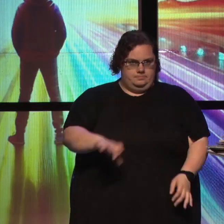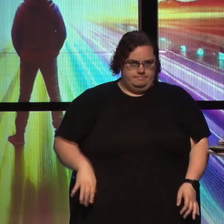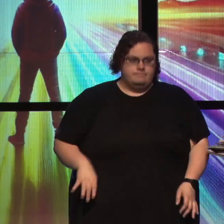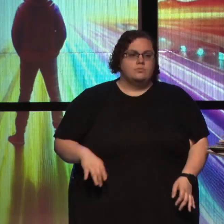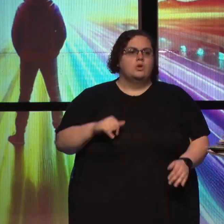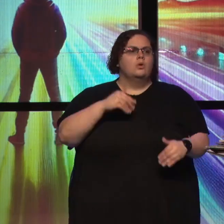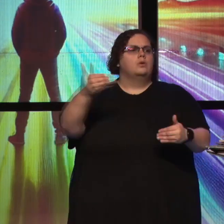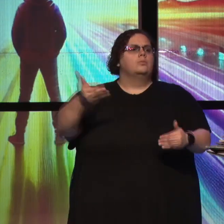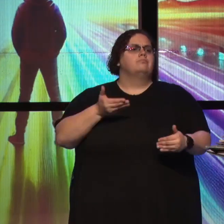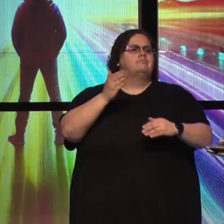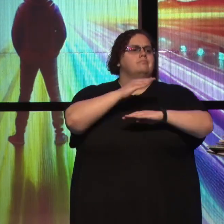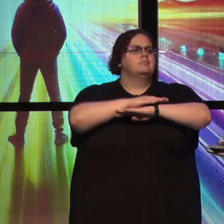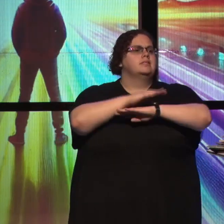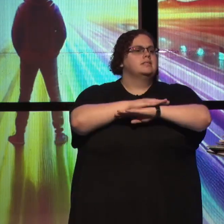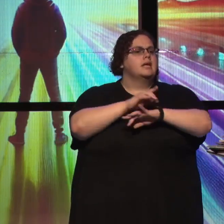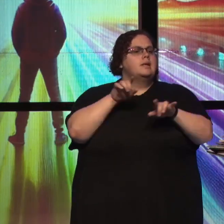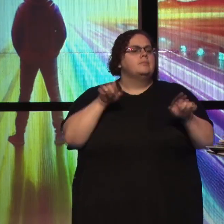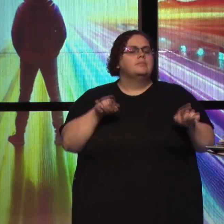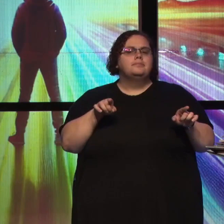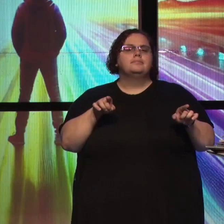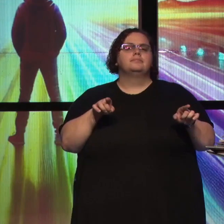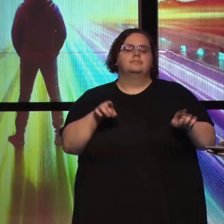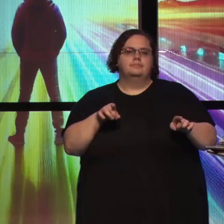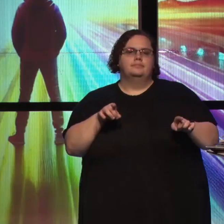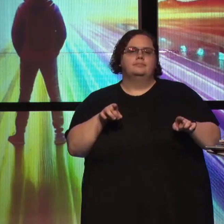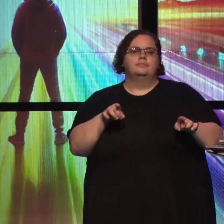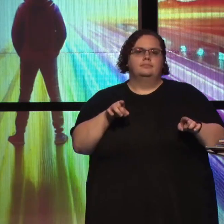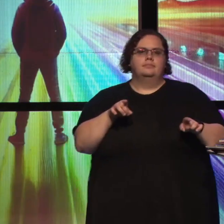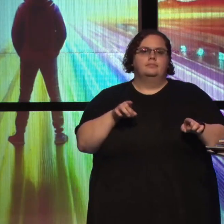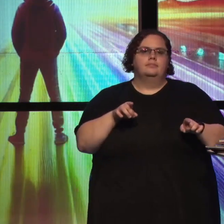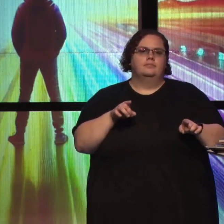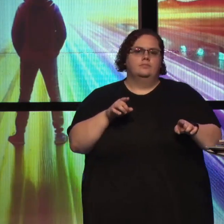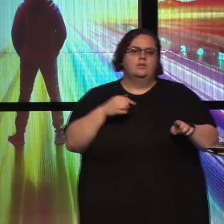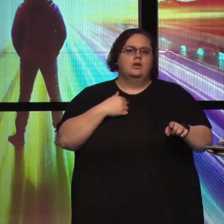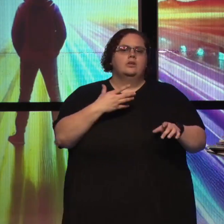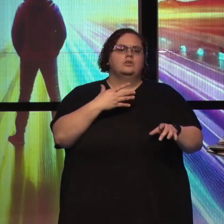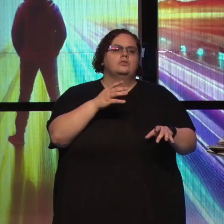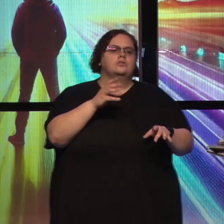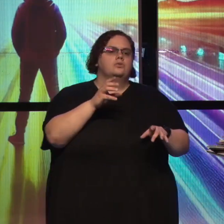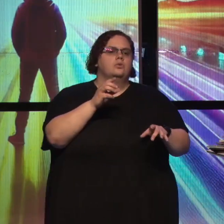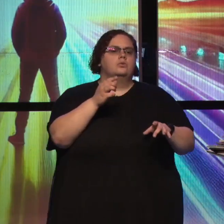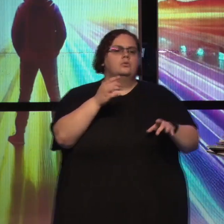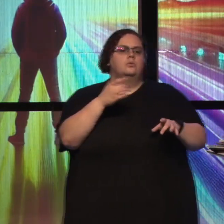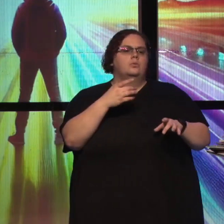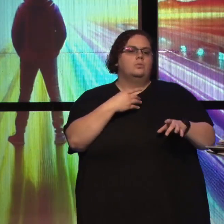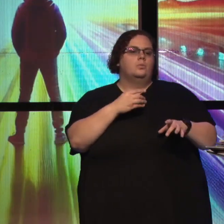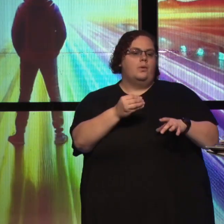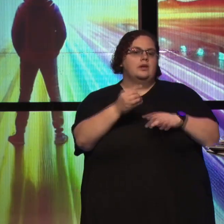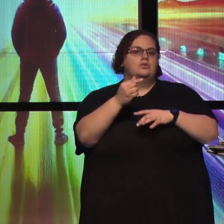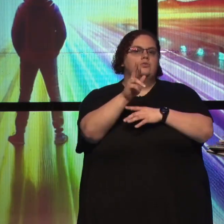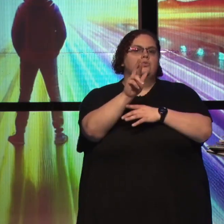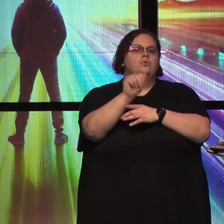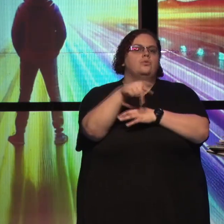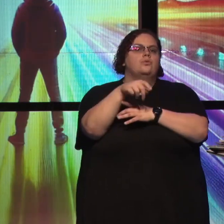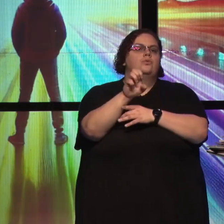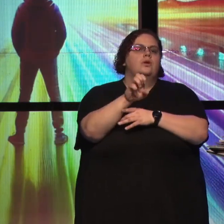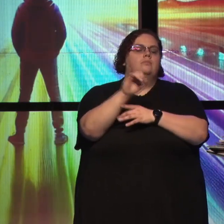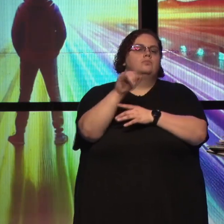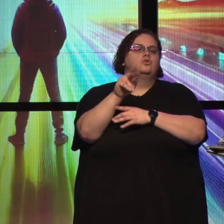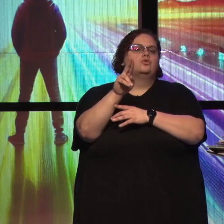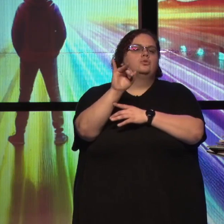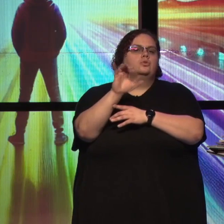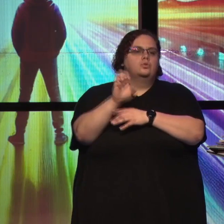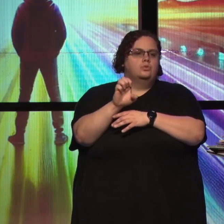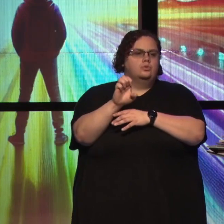table around us. It is white grape juice. I got to remind you this. And